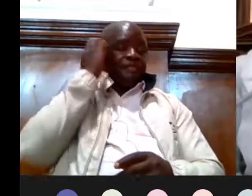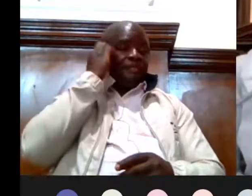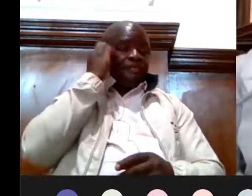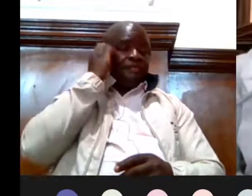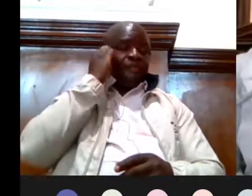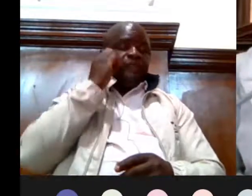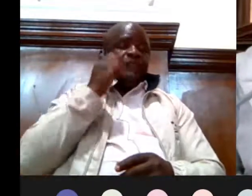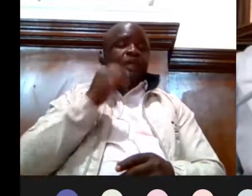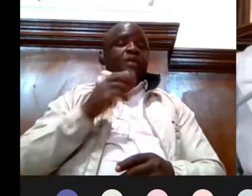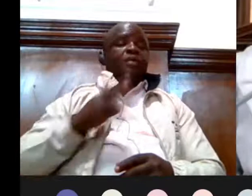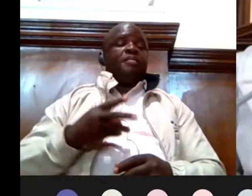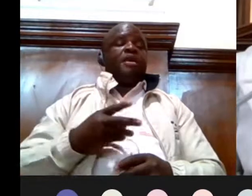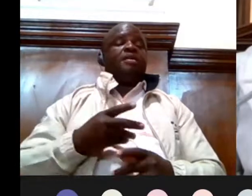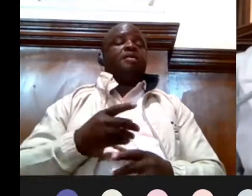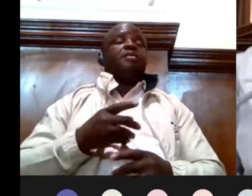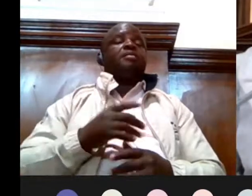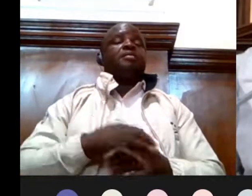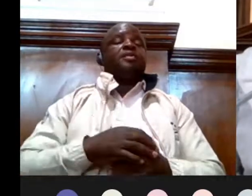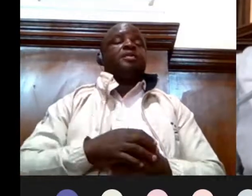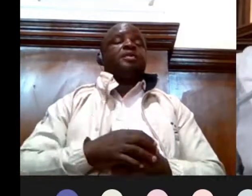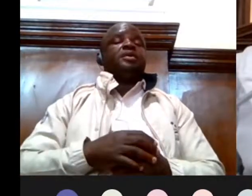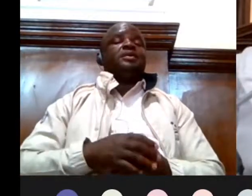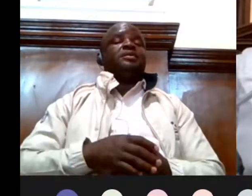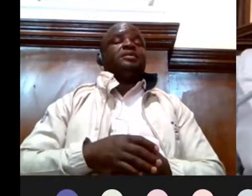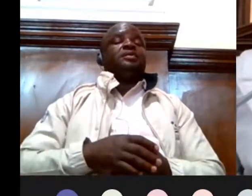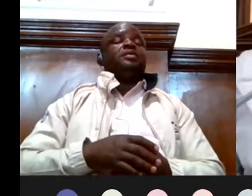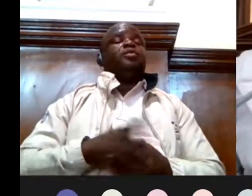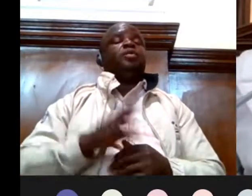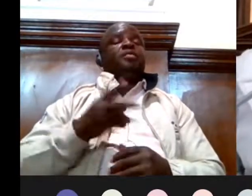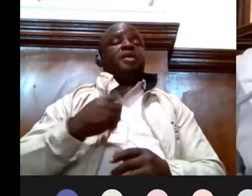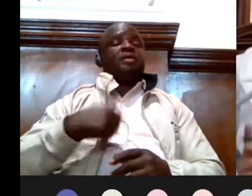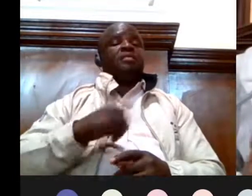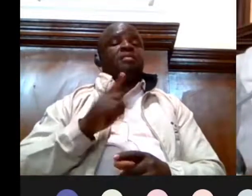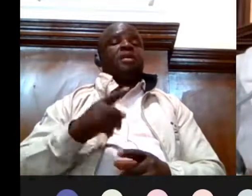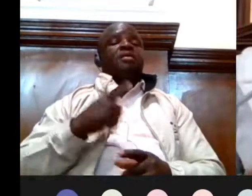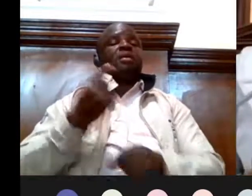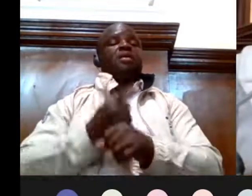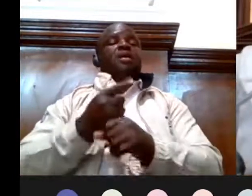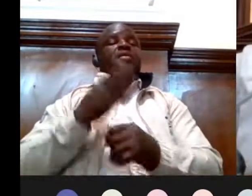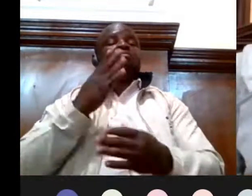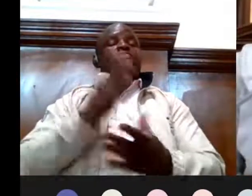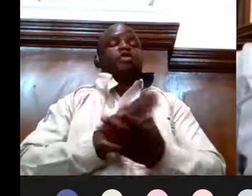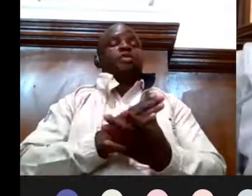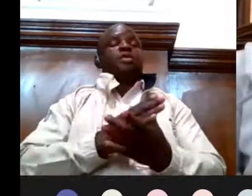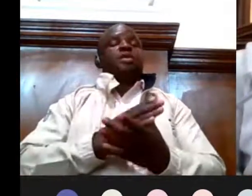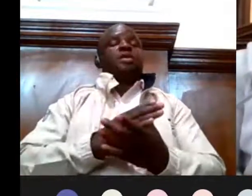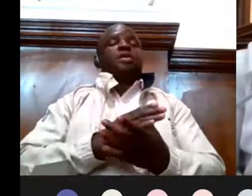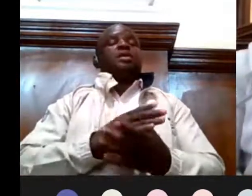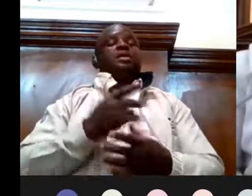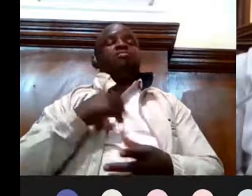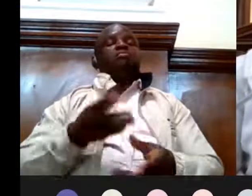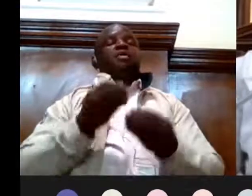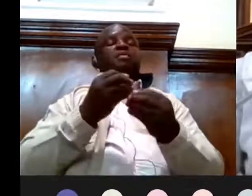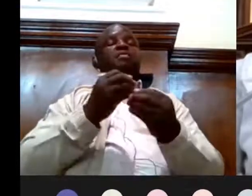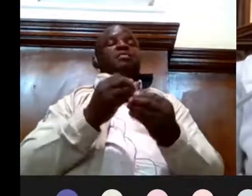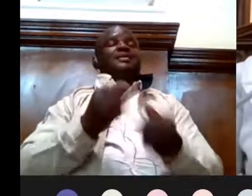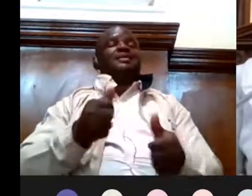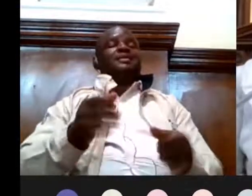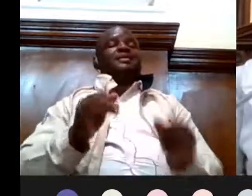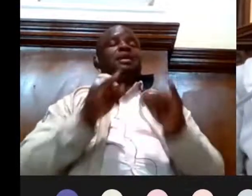As women, Honorable Speaker, we have to make sure that women are occupying a serious